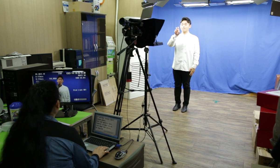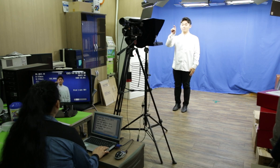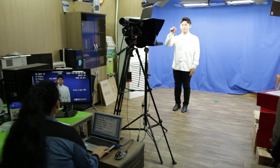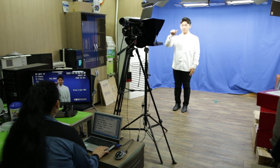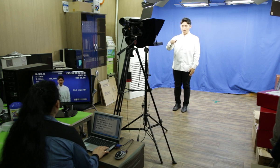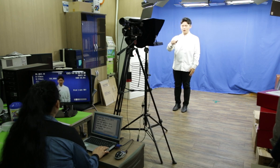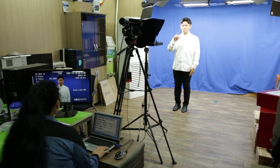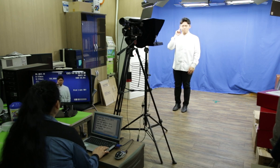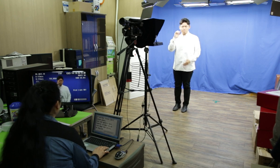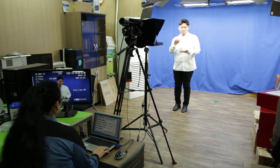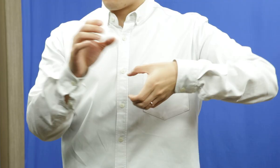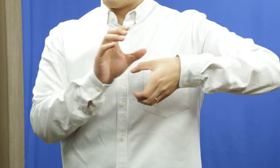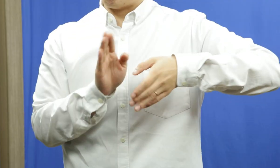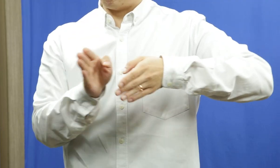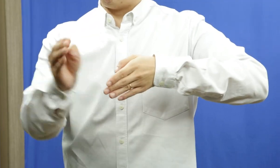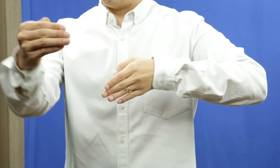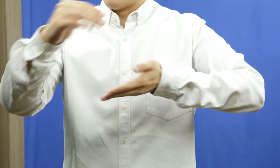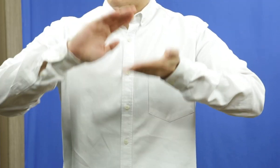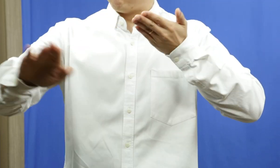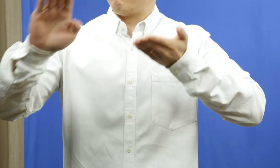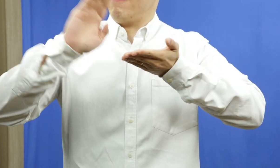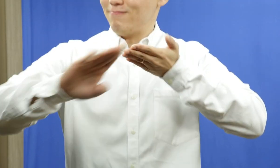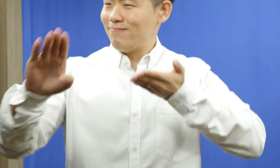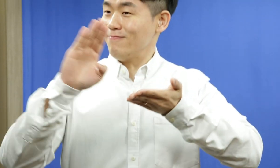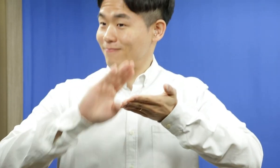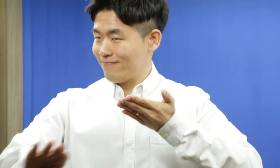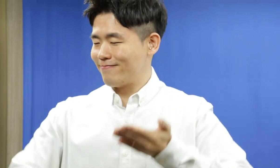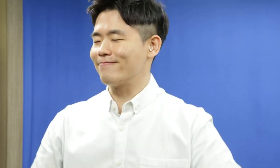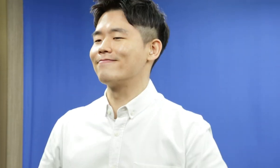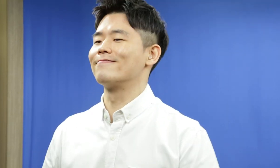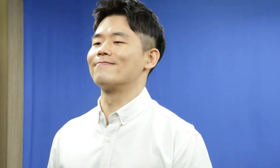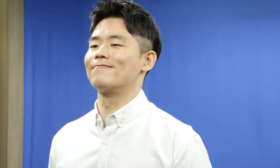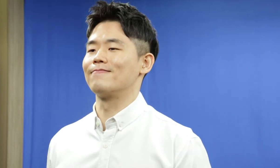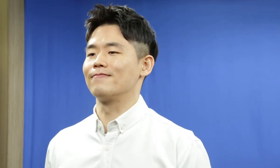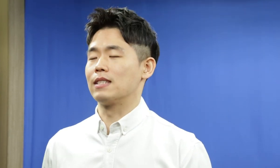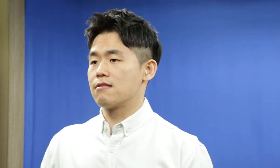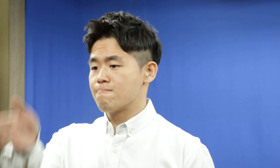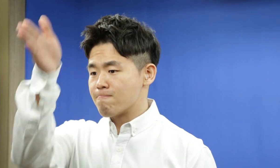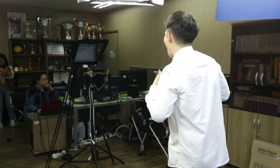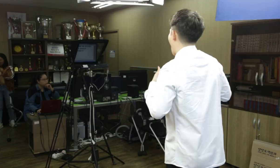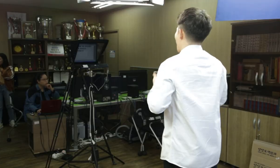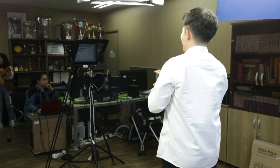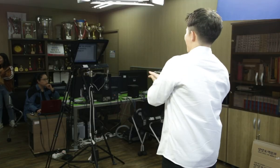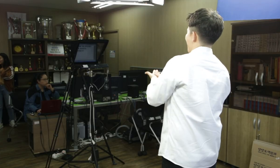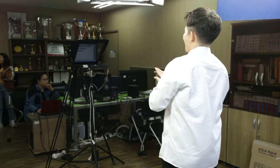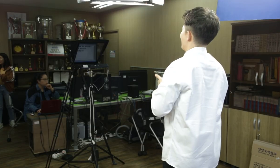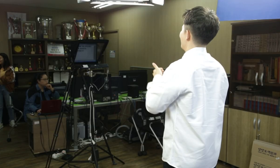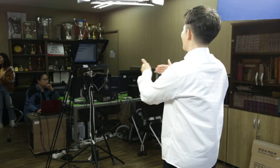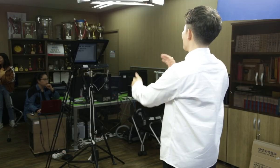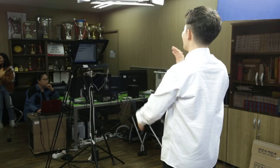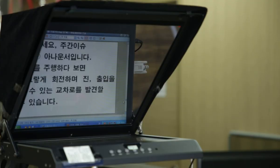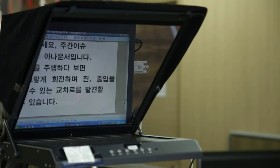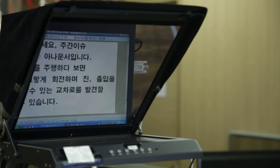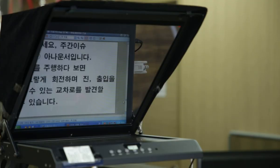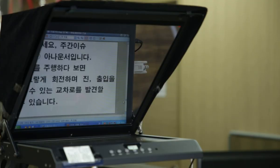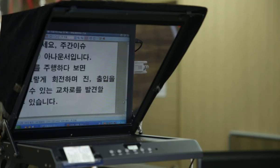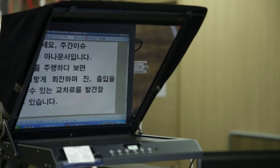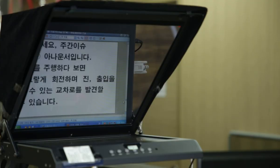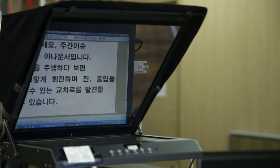is word languages and meanings of the knowledge as a It was year to